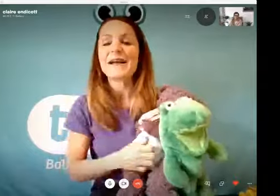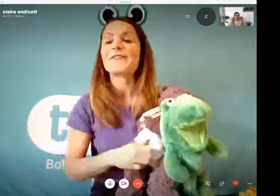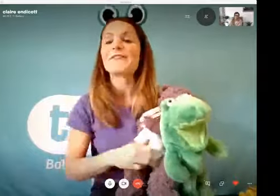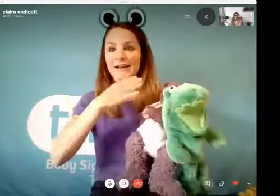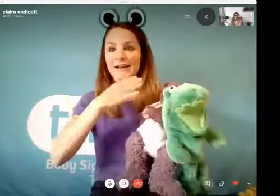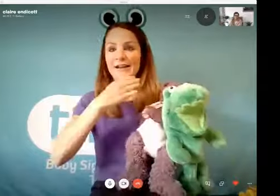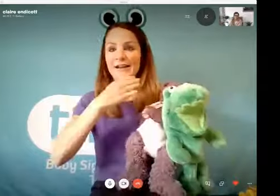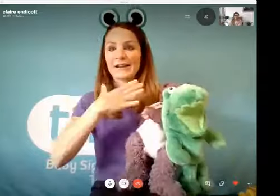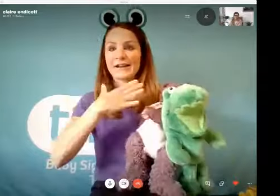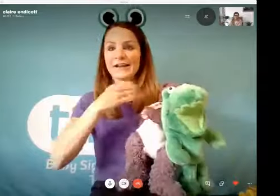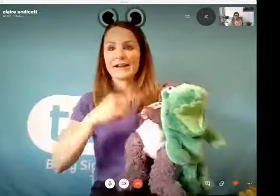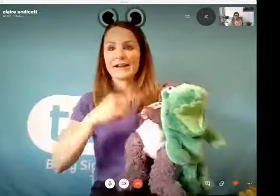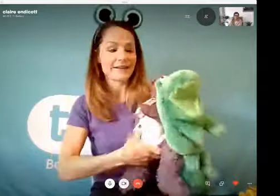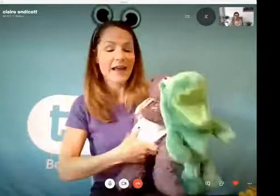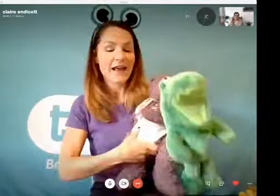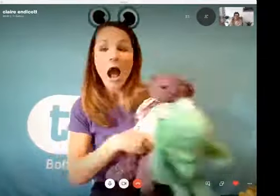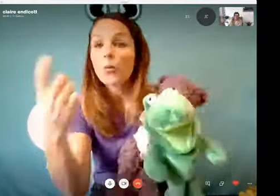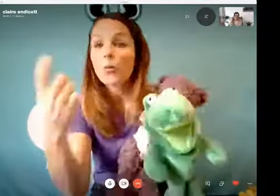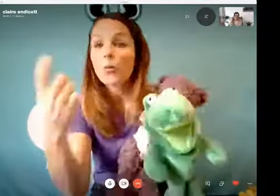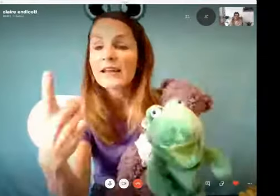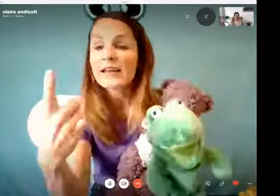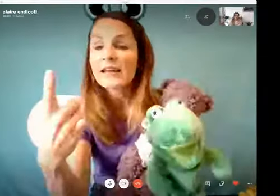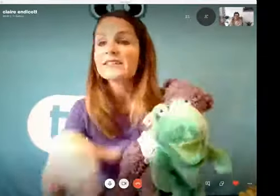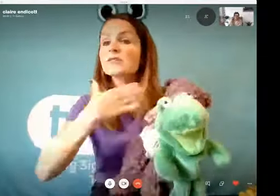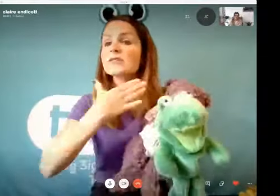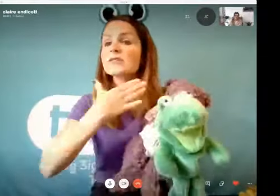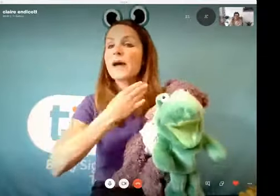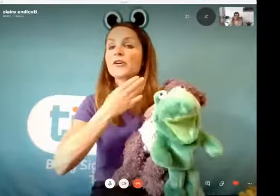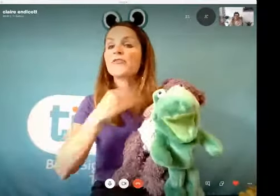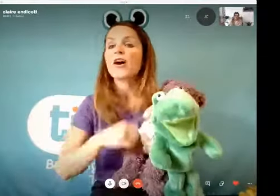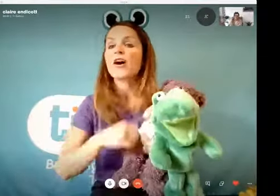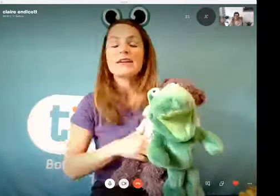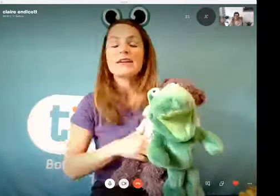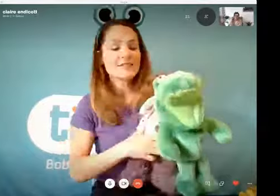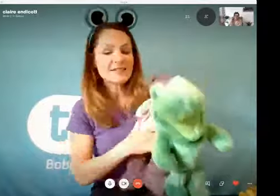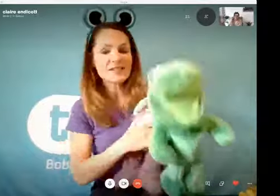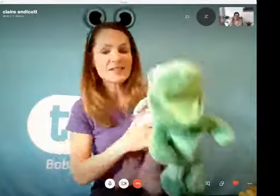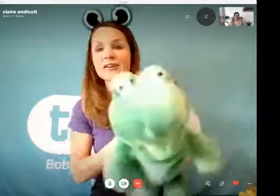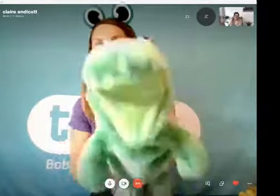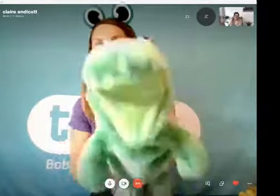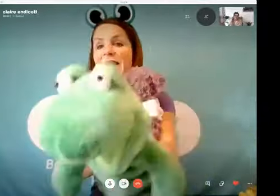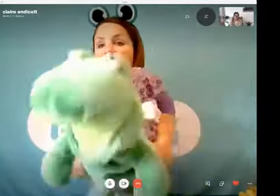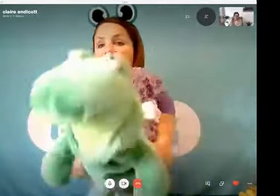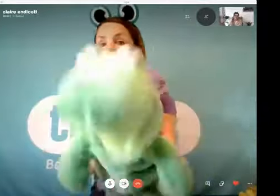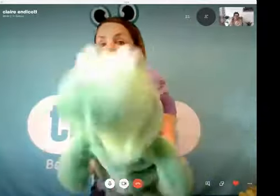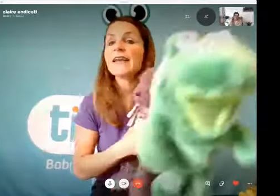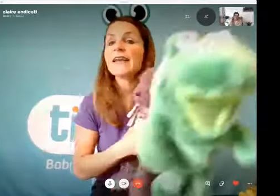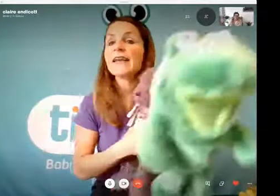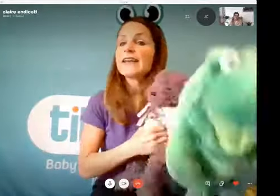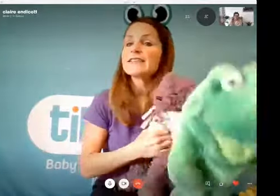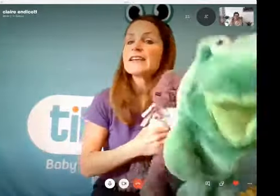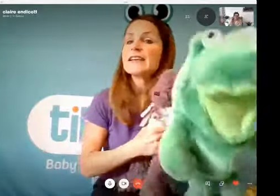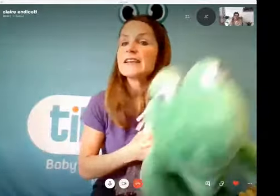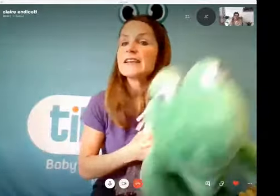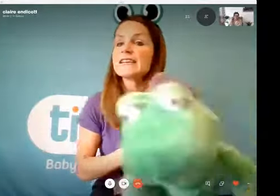Glug, glug. 1 little speckled frog sat on a speckled log, eating some most